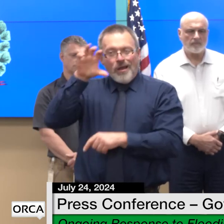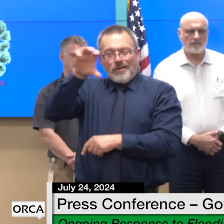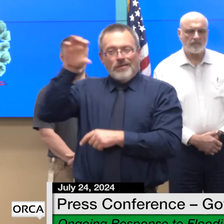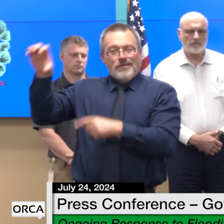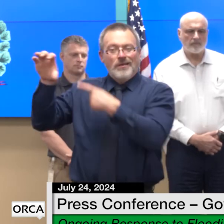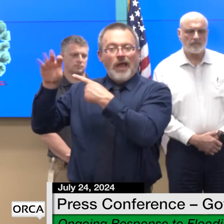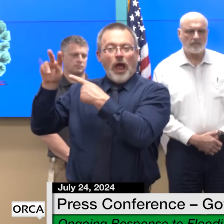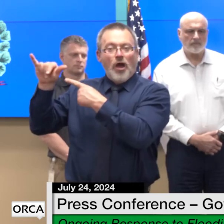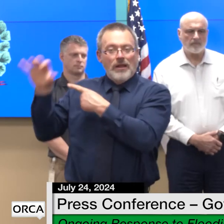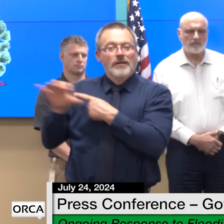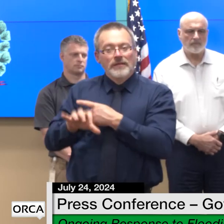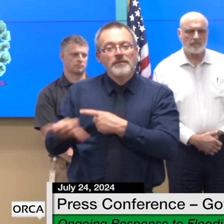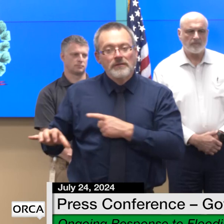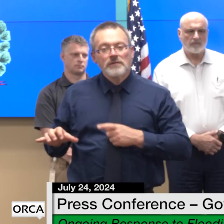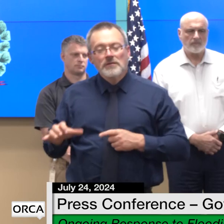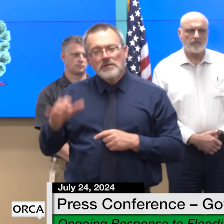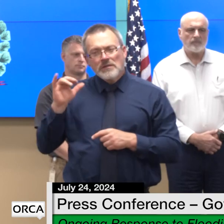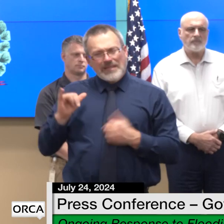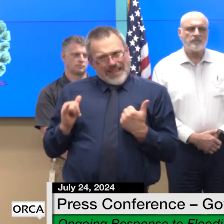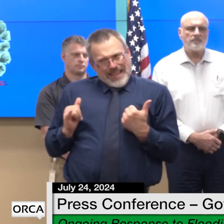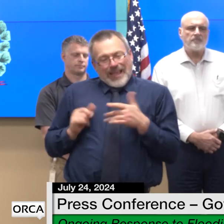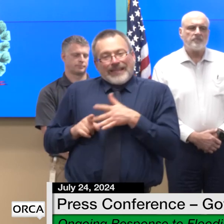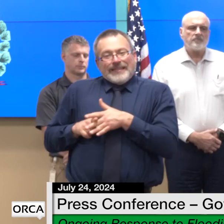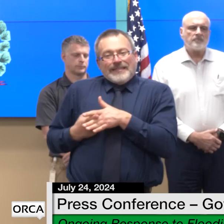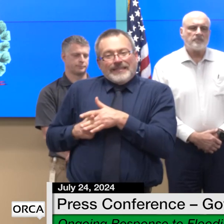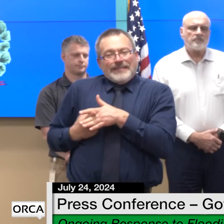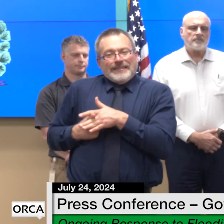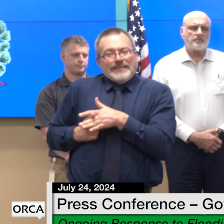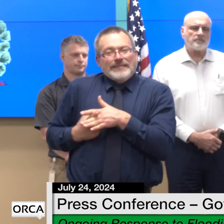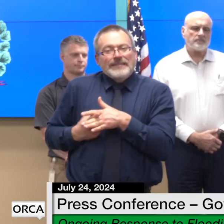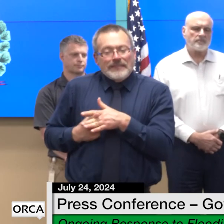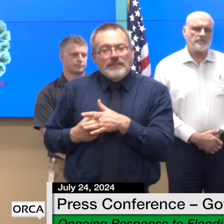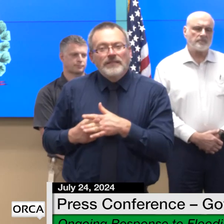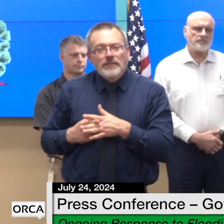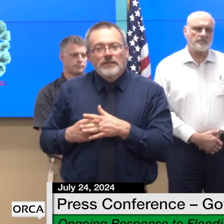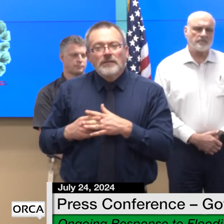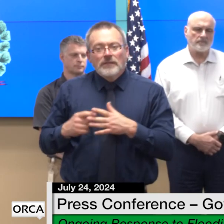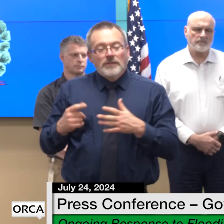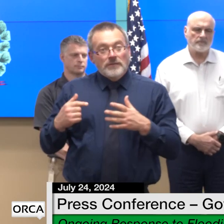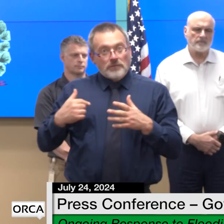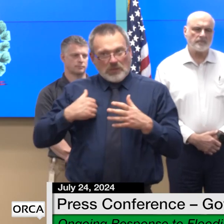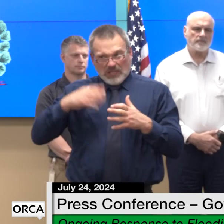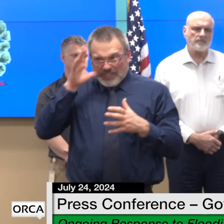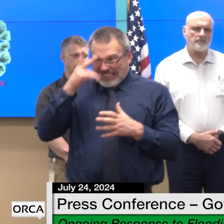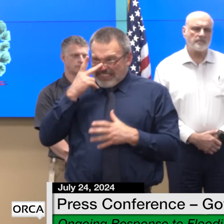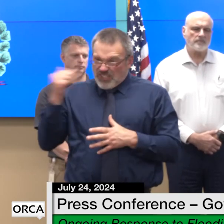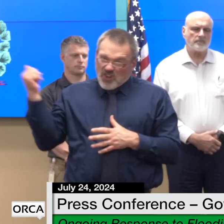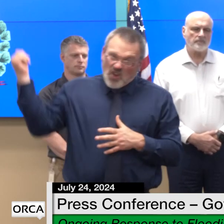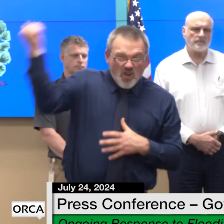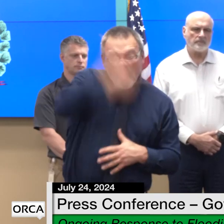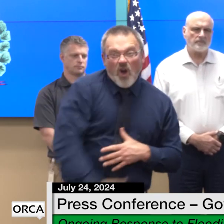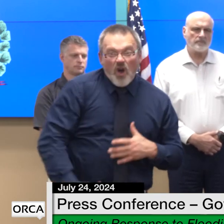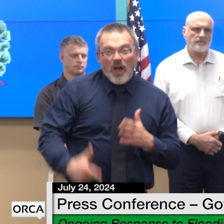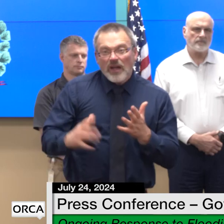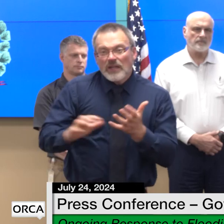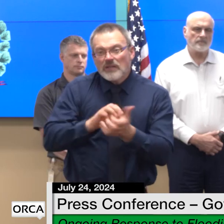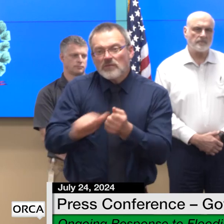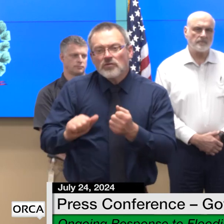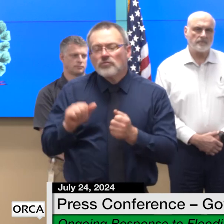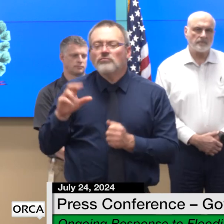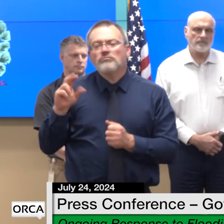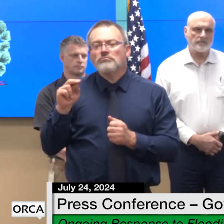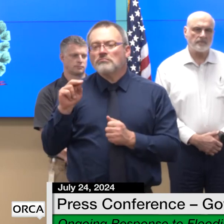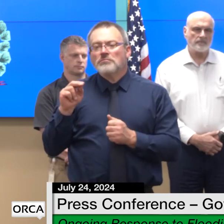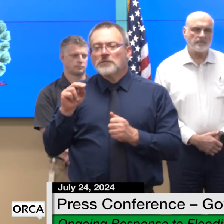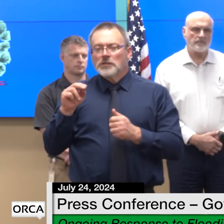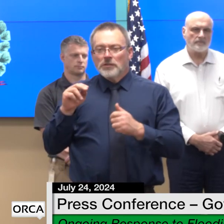preliminary. They are not trying to see all the damage, but instead they are doing limited inspections to determine if we